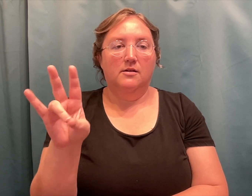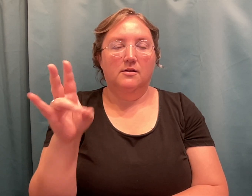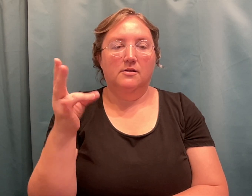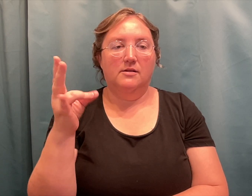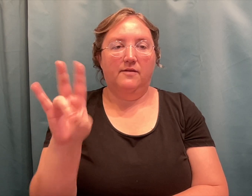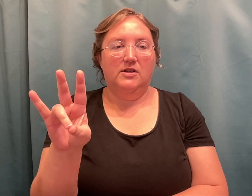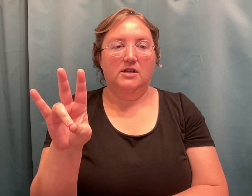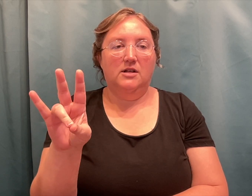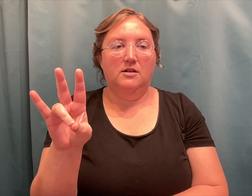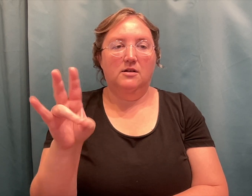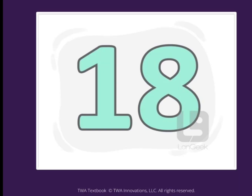17.